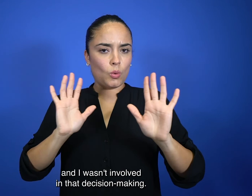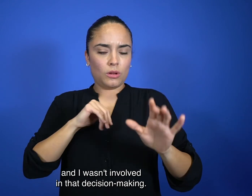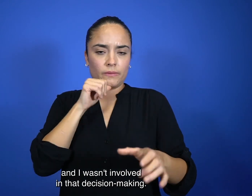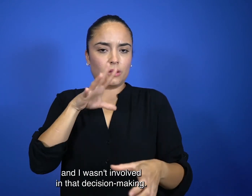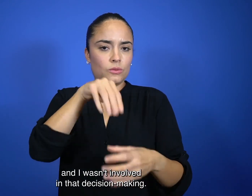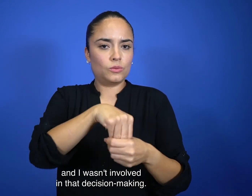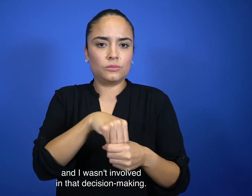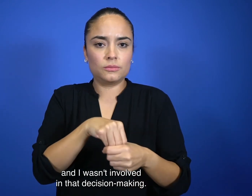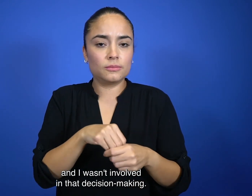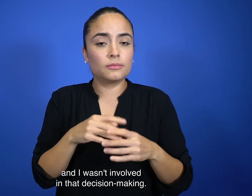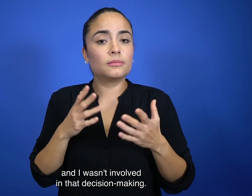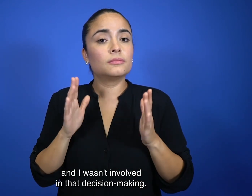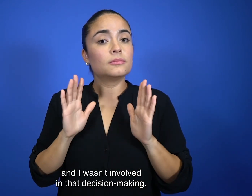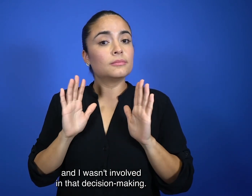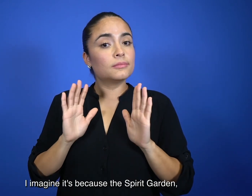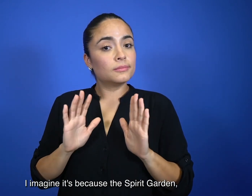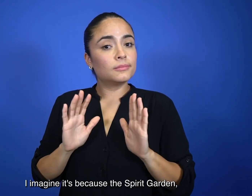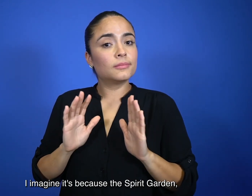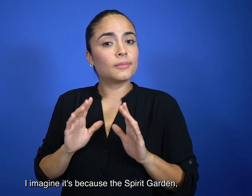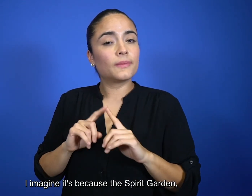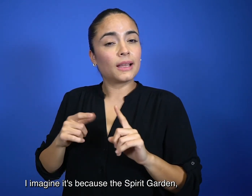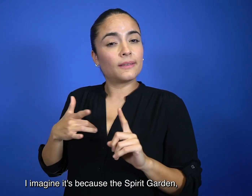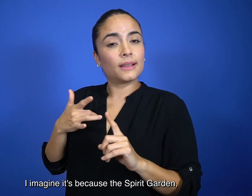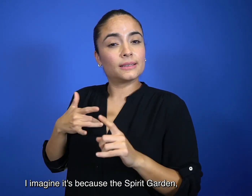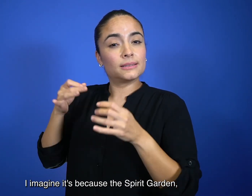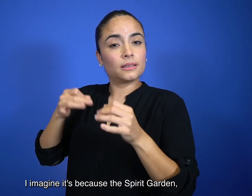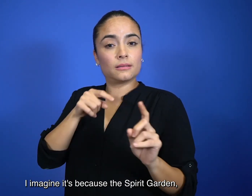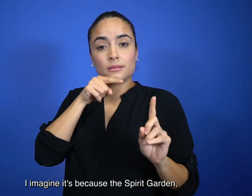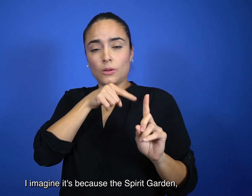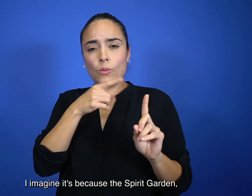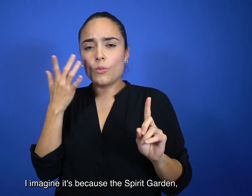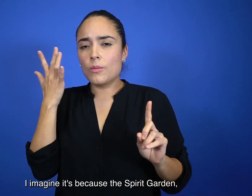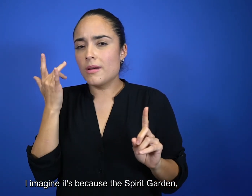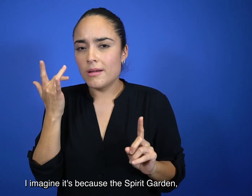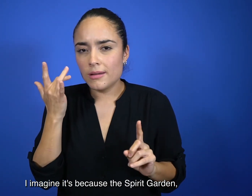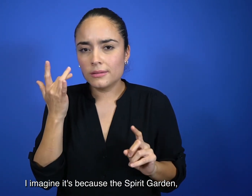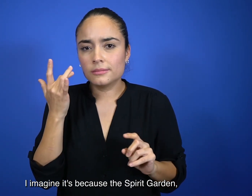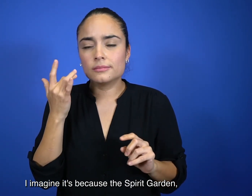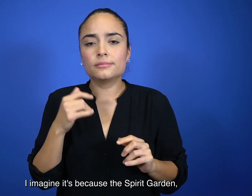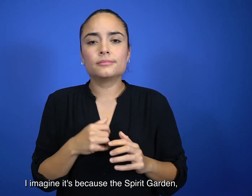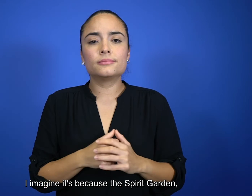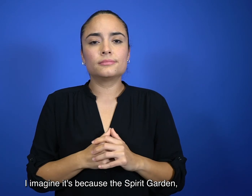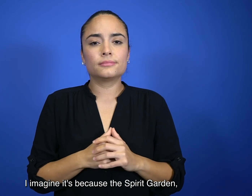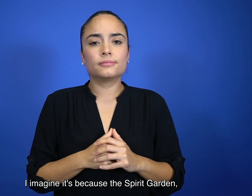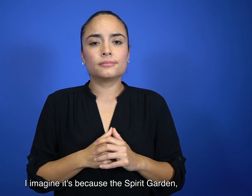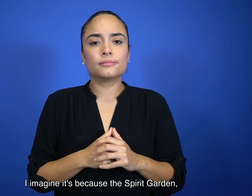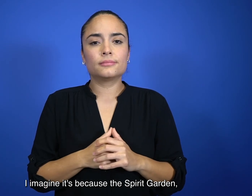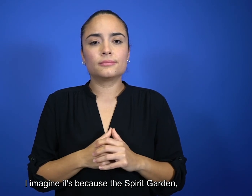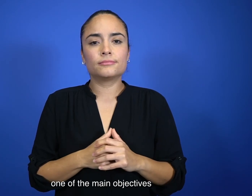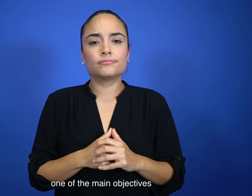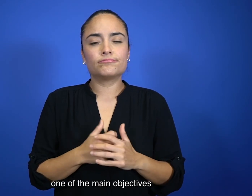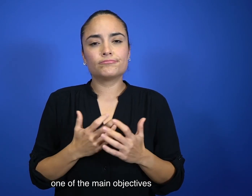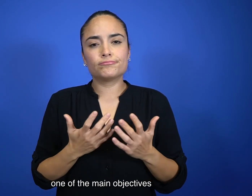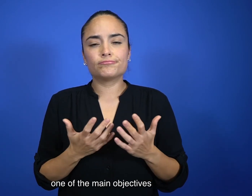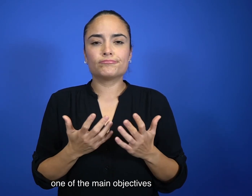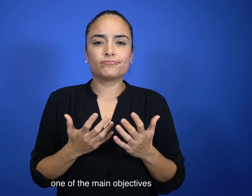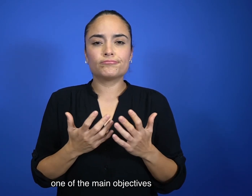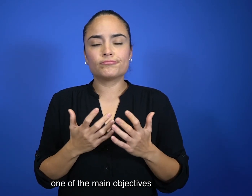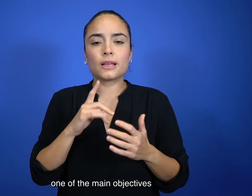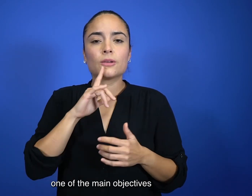involved in that decision making. I imagine it's because the spirit garden, one of the